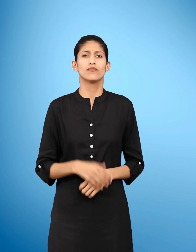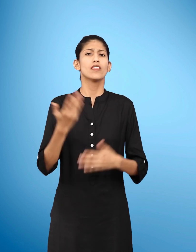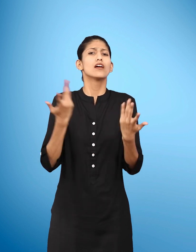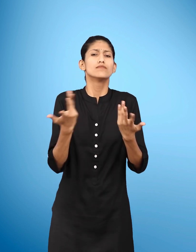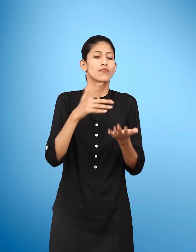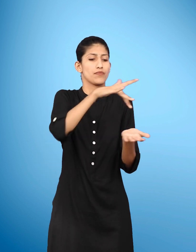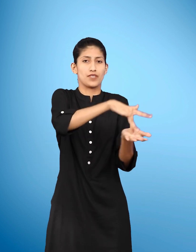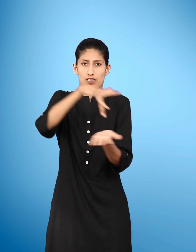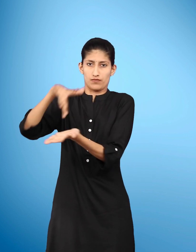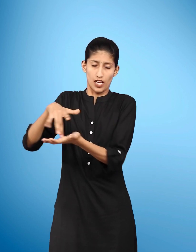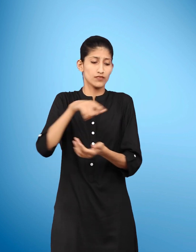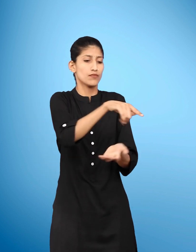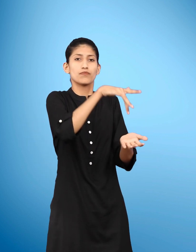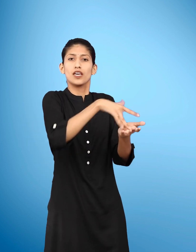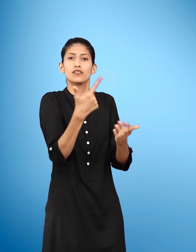and one on the coast.